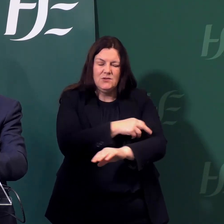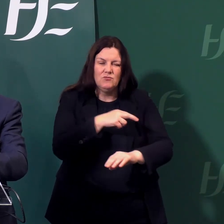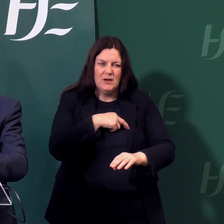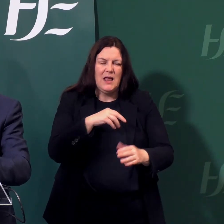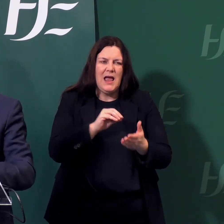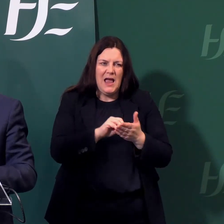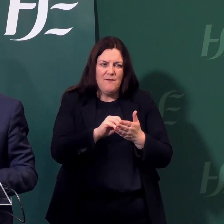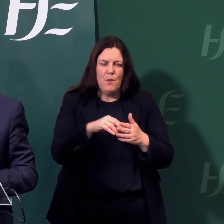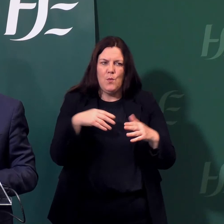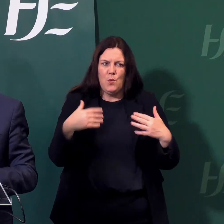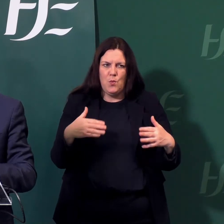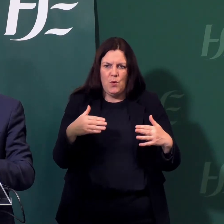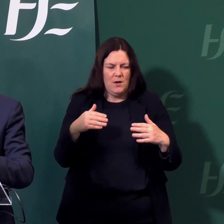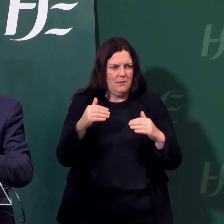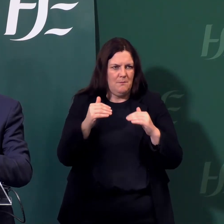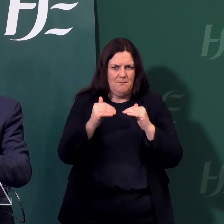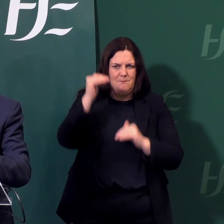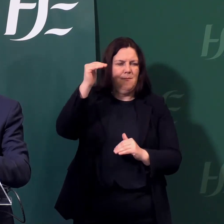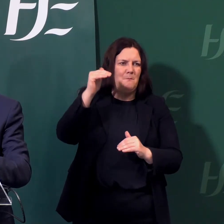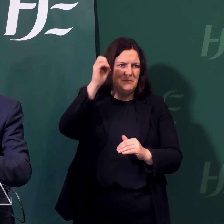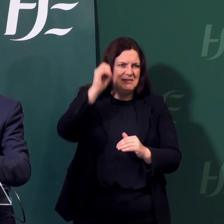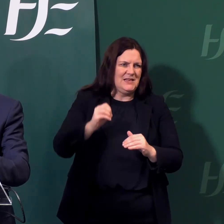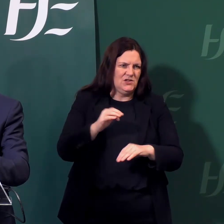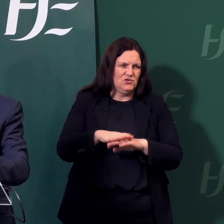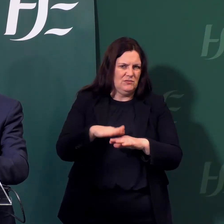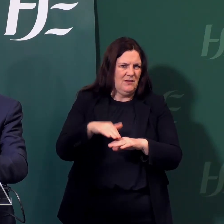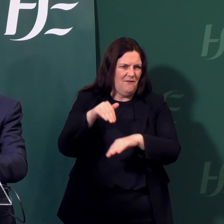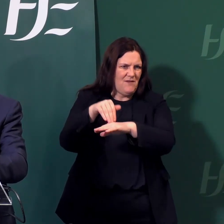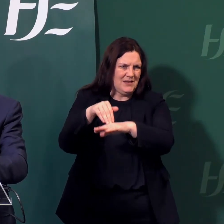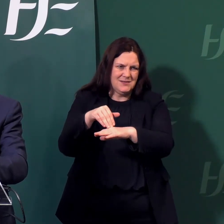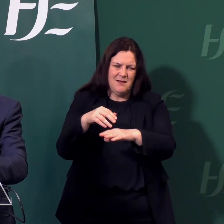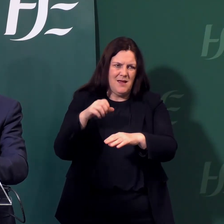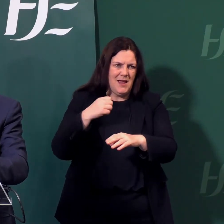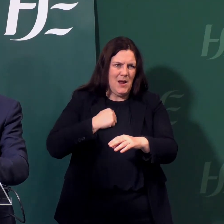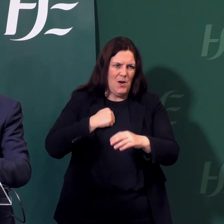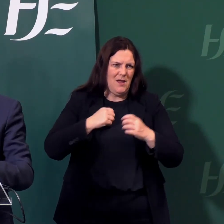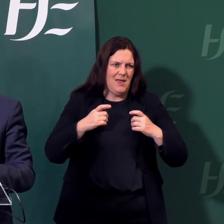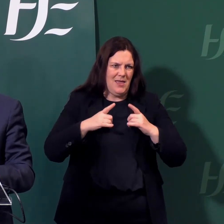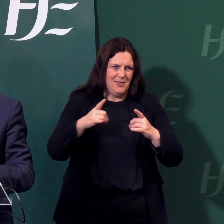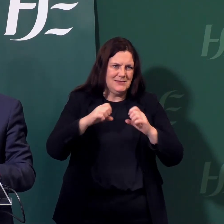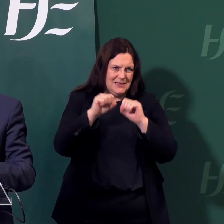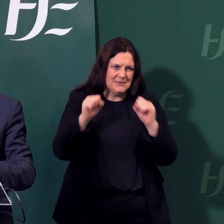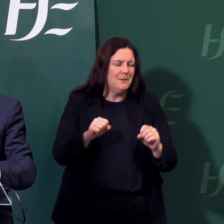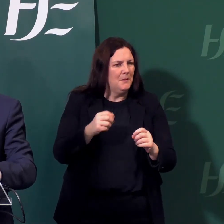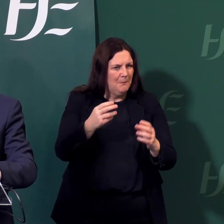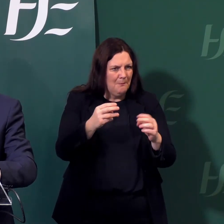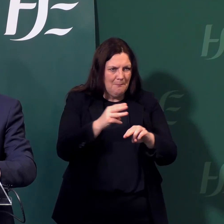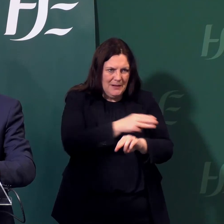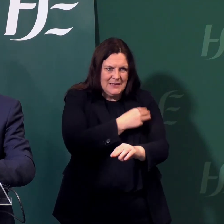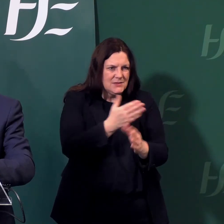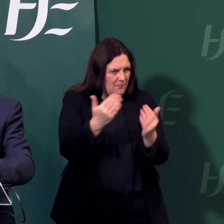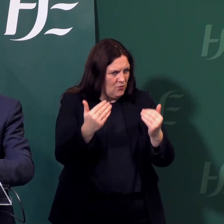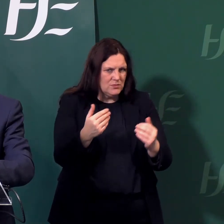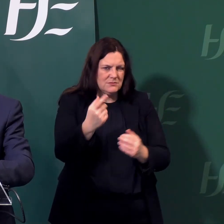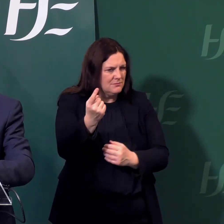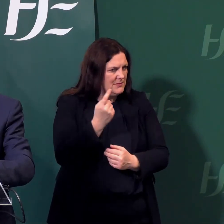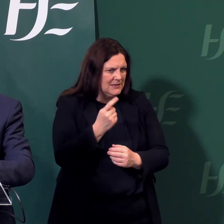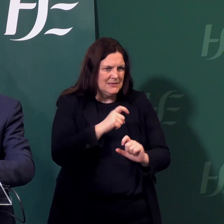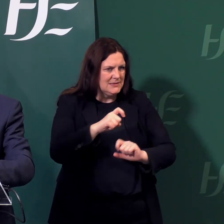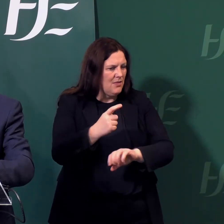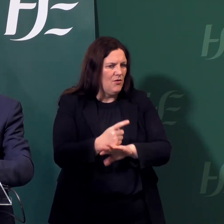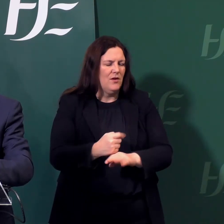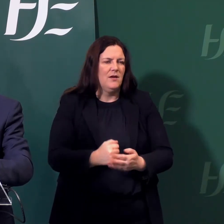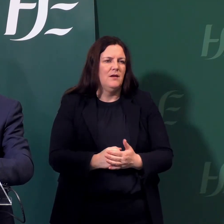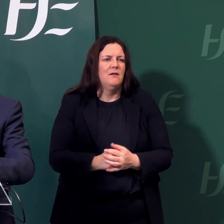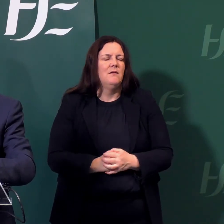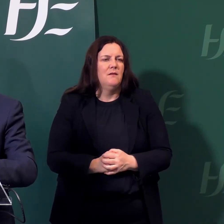extremely disproportionate impact on our health system. Please do come forward. We are still there. And finally, we all have to